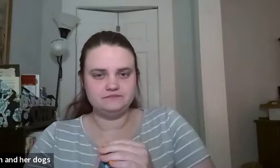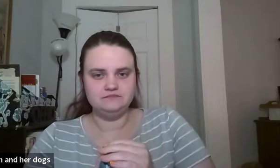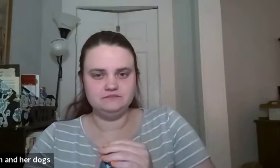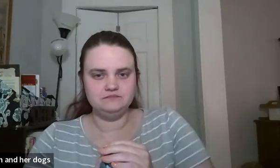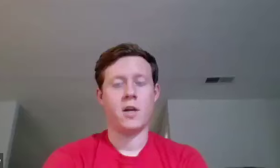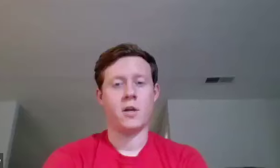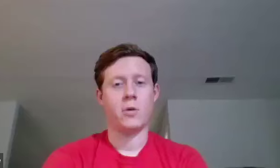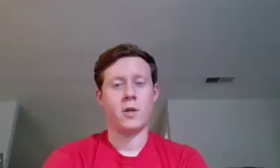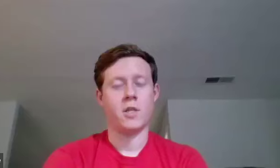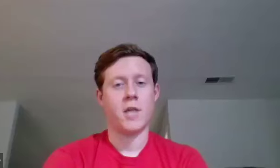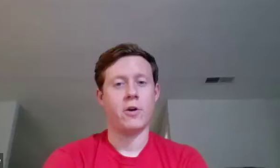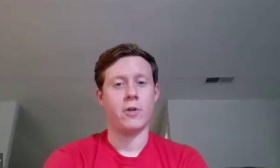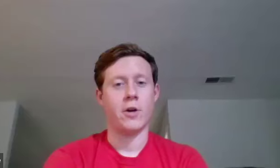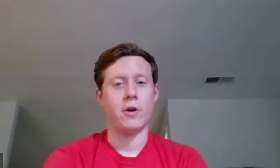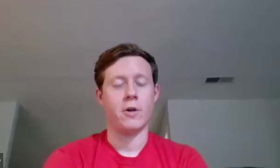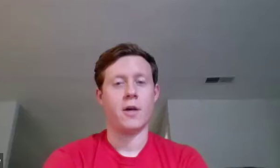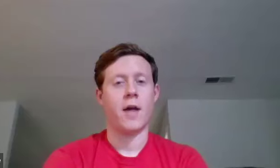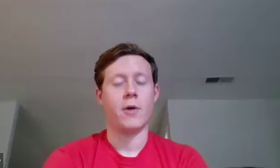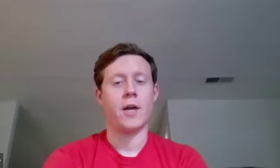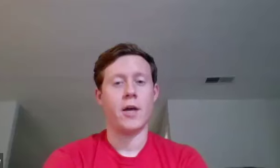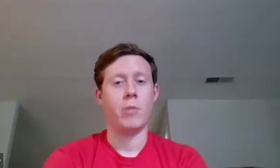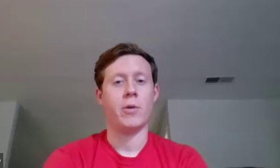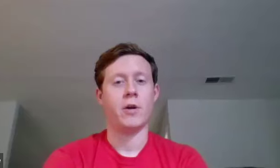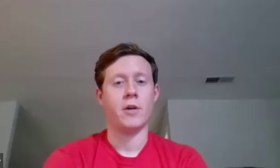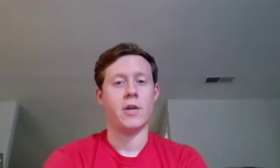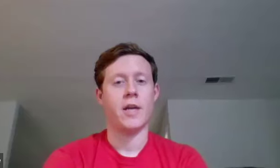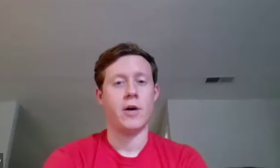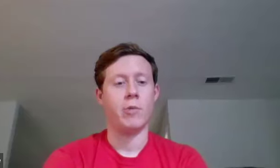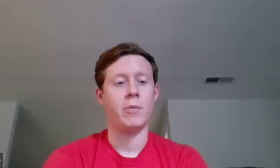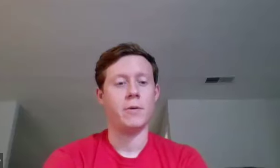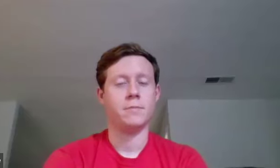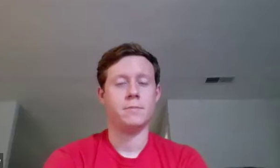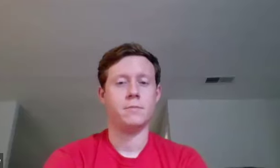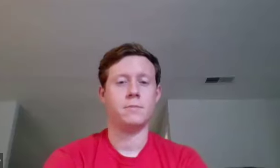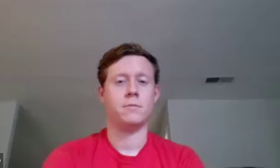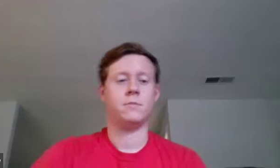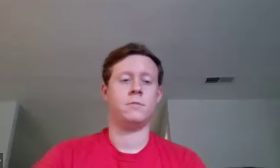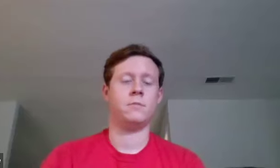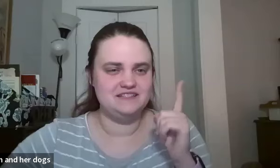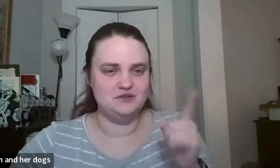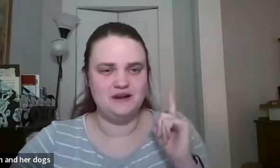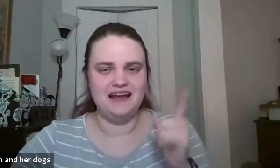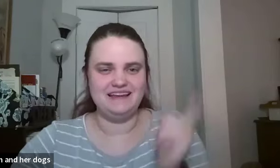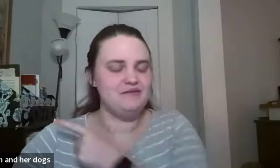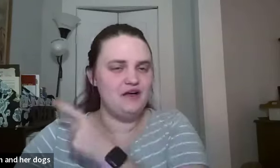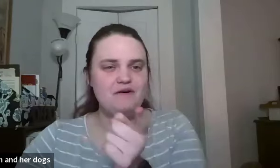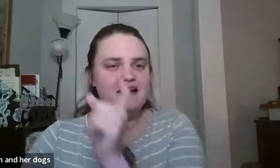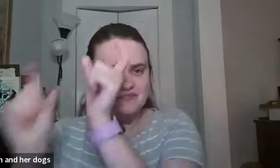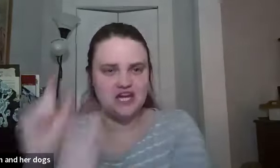Miss Katie had a good one in the chat earlier. How can I help, or do you need help? That is a good one. I love how I have the chat